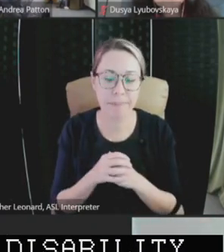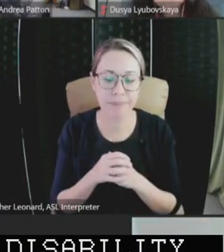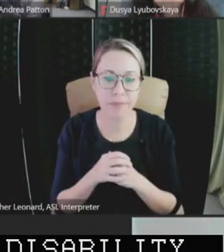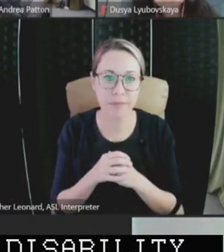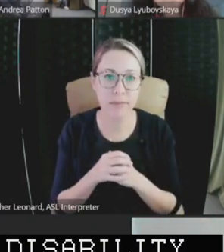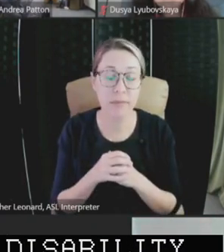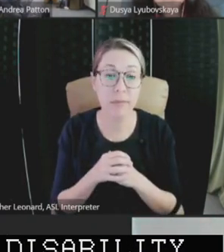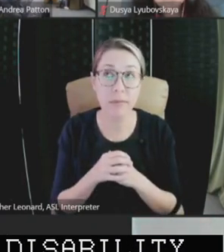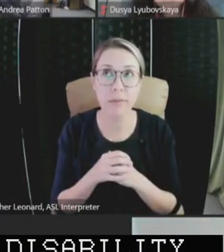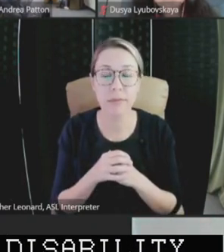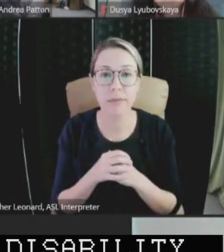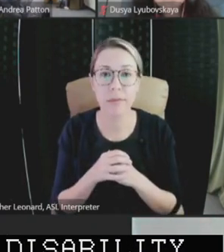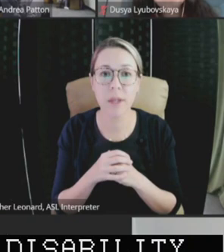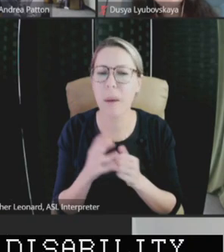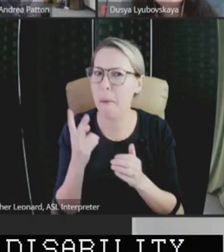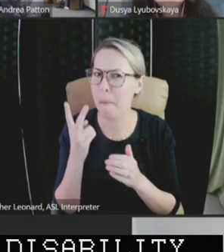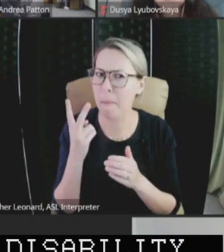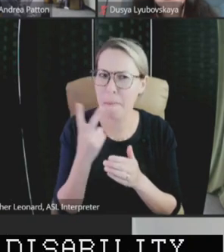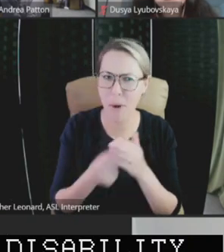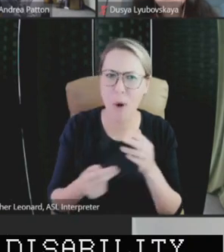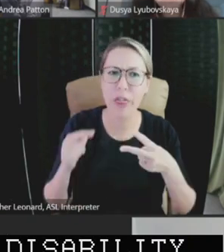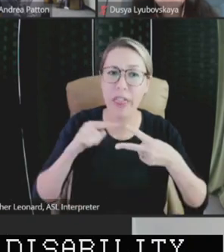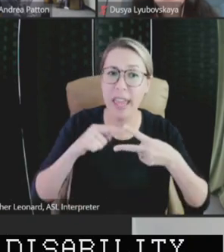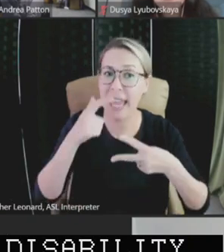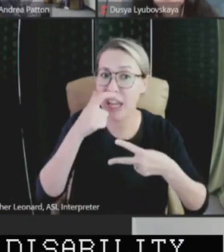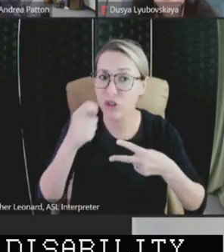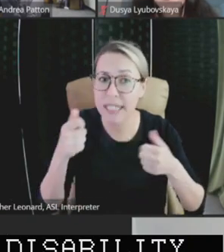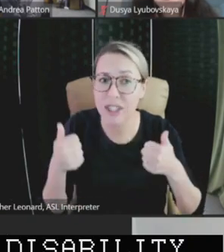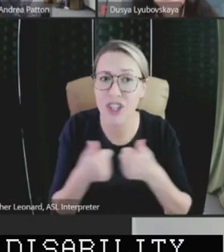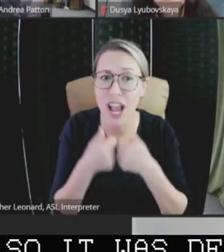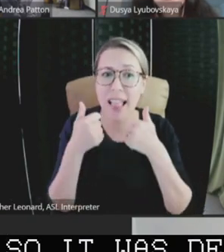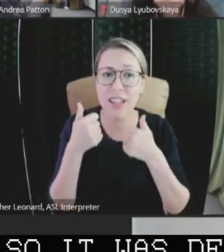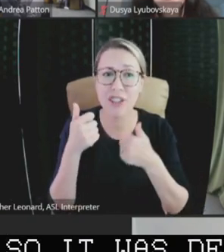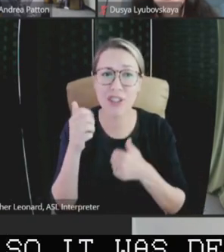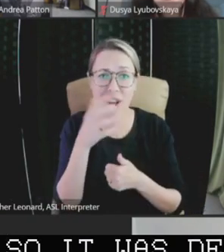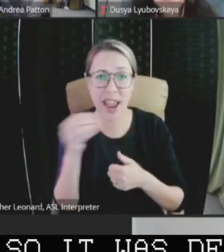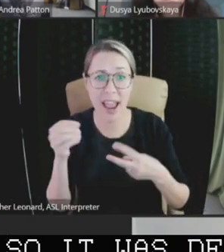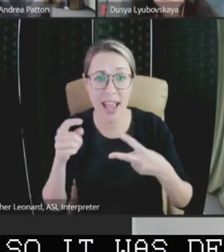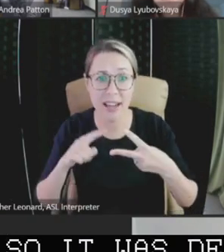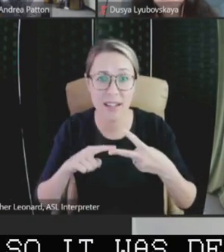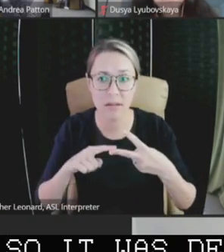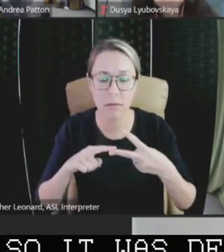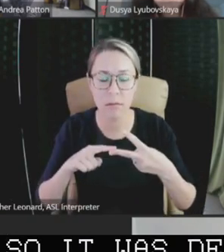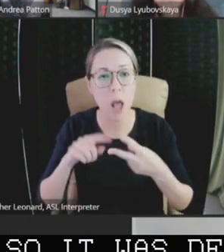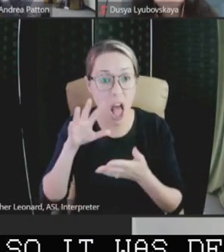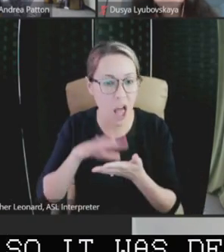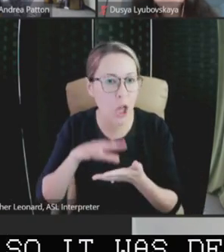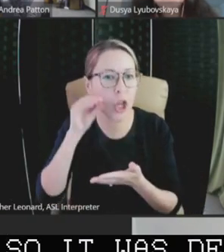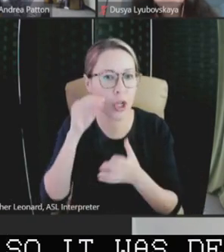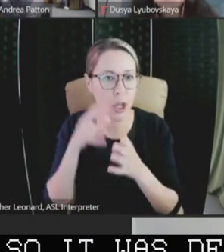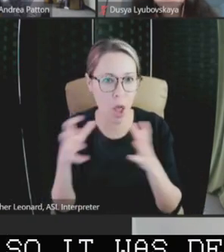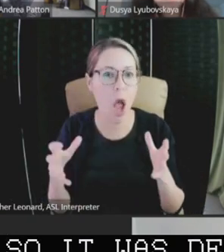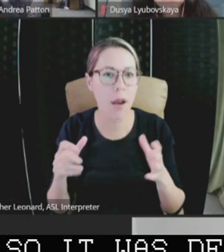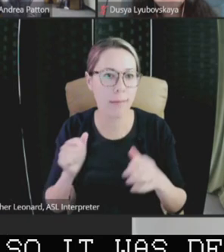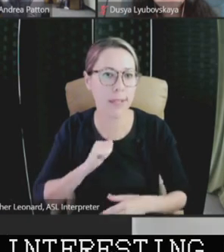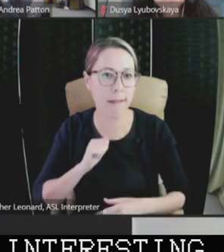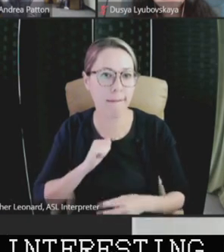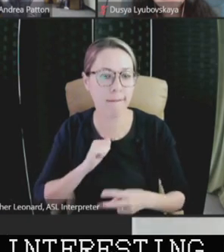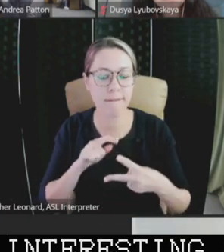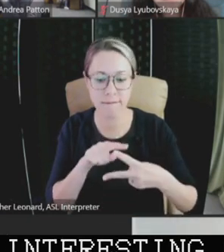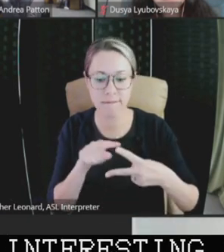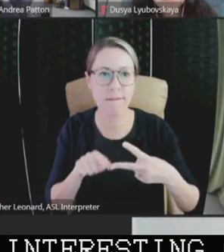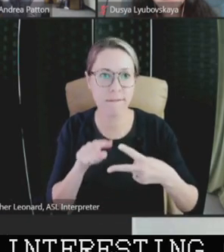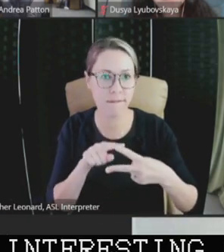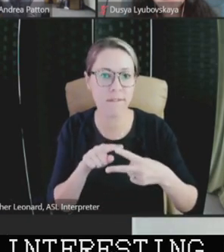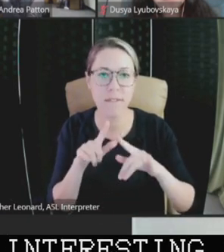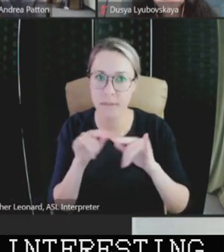both an interesting challenge as well as insightful for me to have my